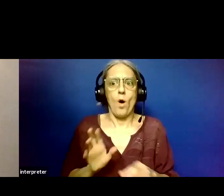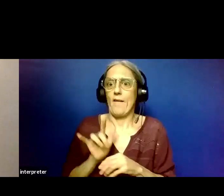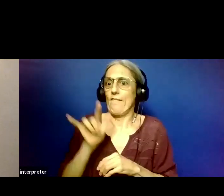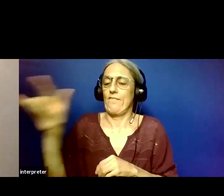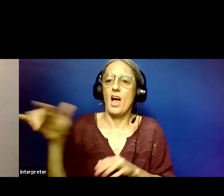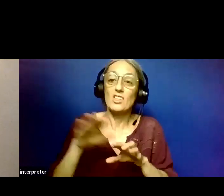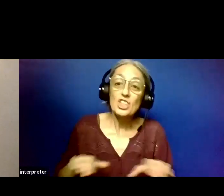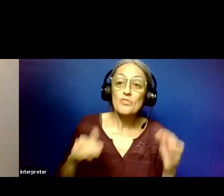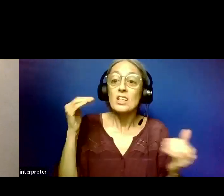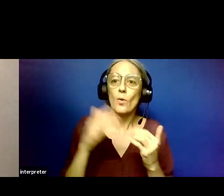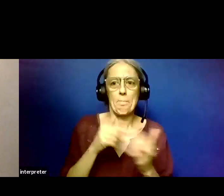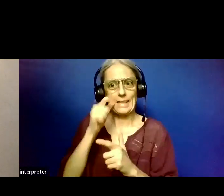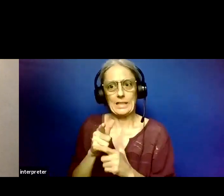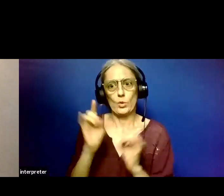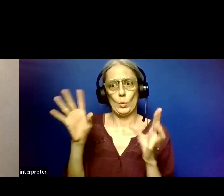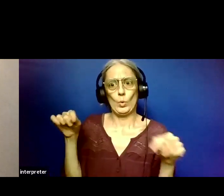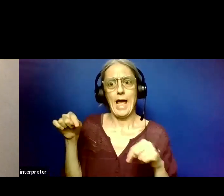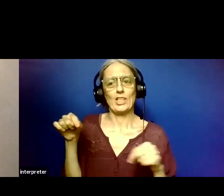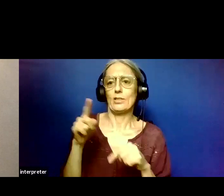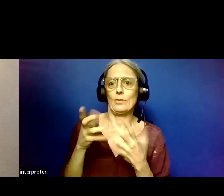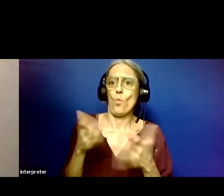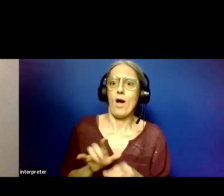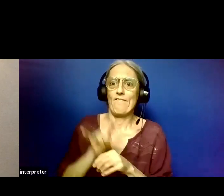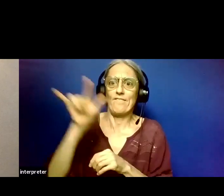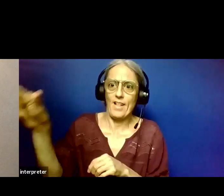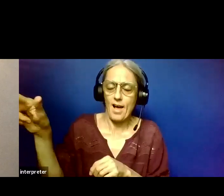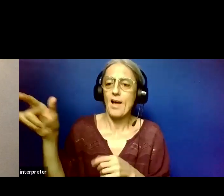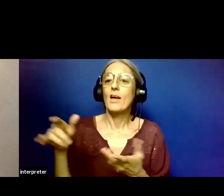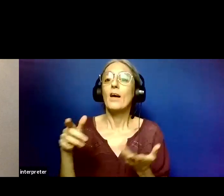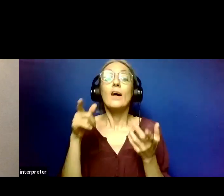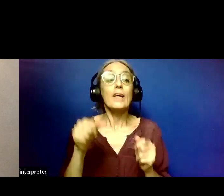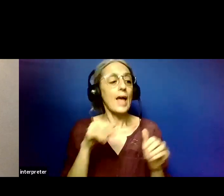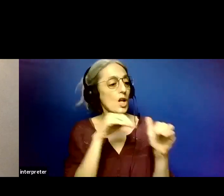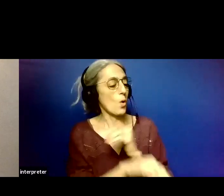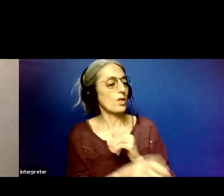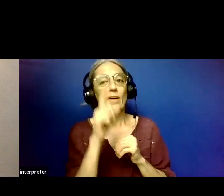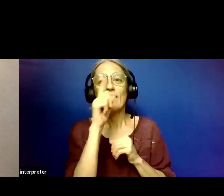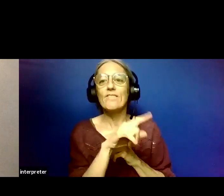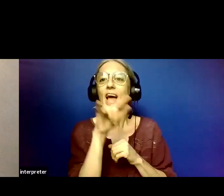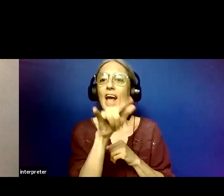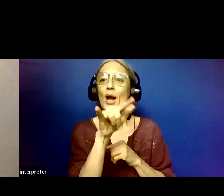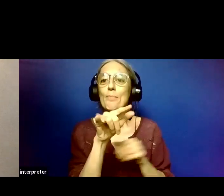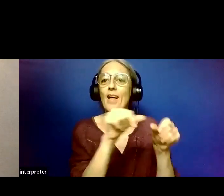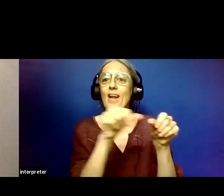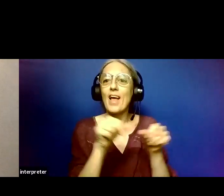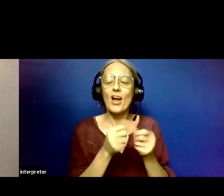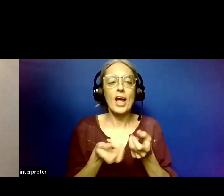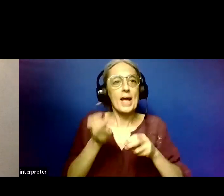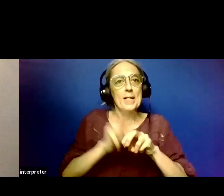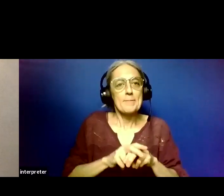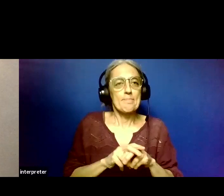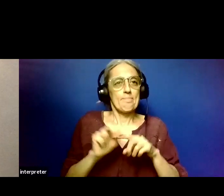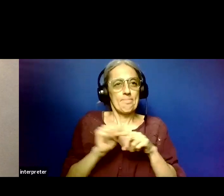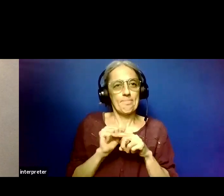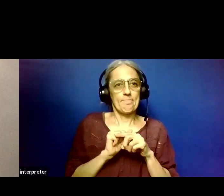they can go and have a simulated experience about flying. And we hope that will alleviate their anxiety before they get on an